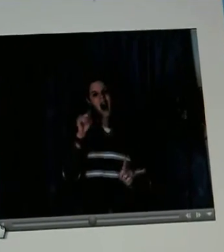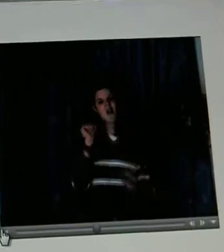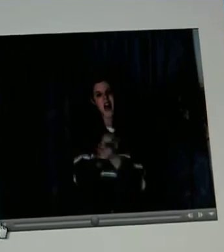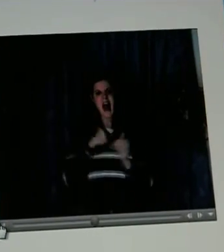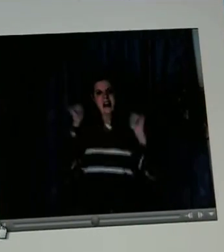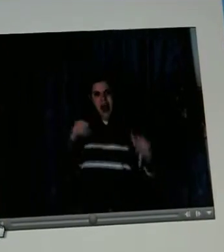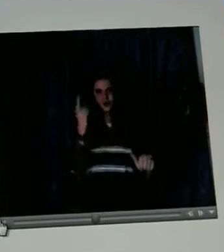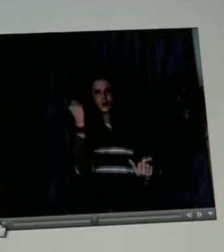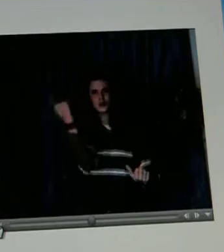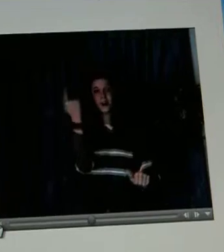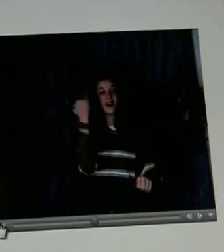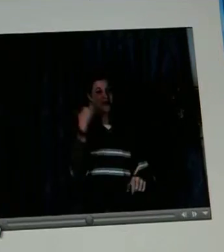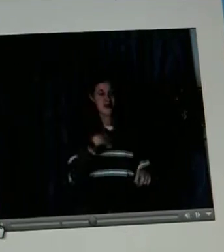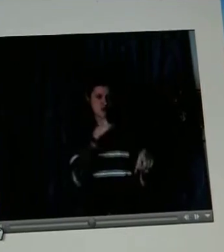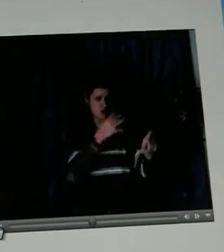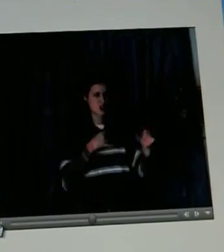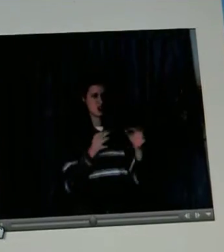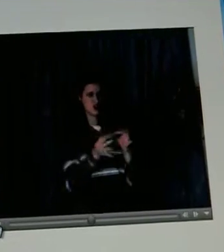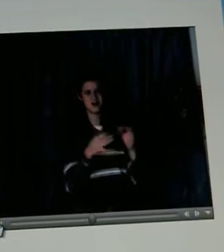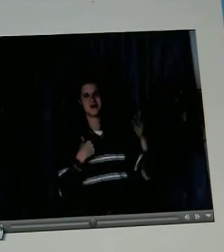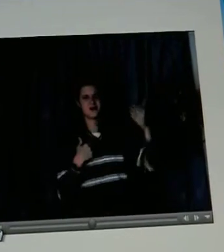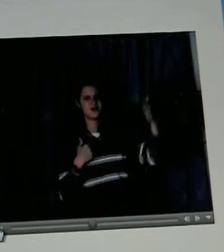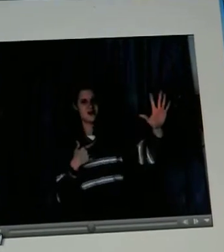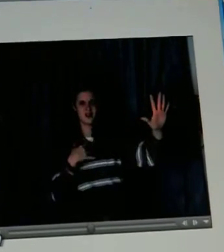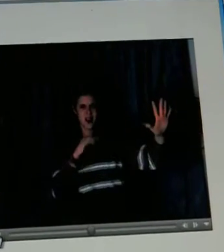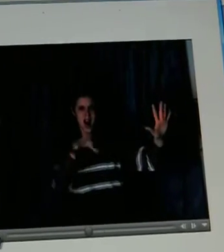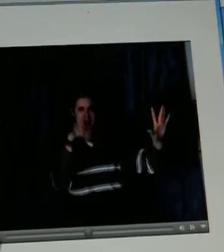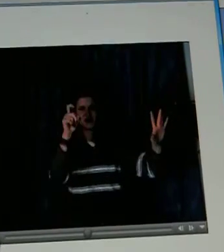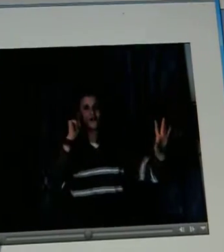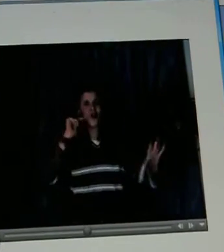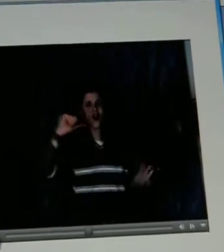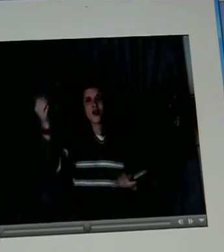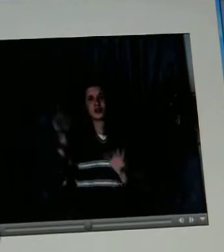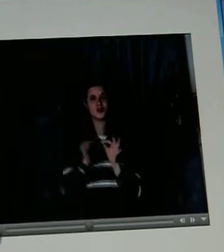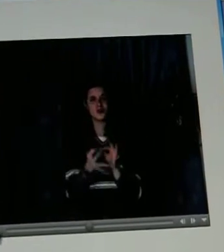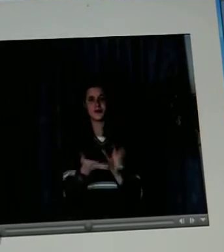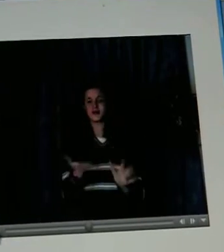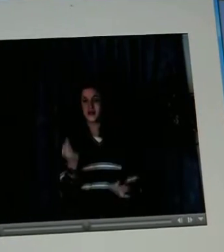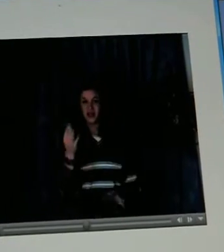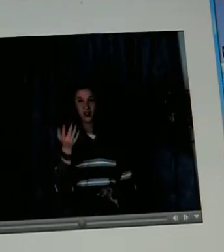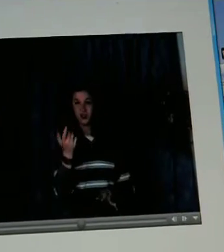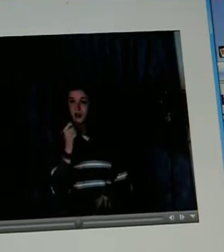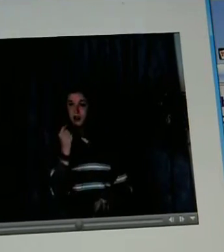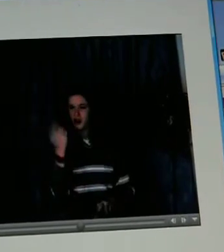and my grades improved to the point where I was getting B's and C's.